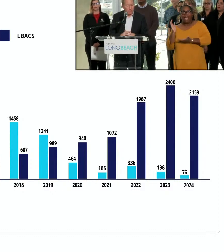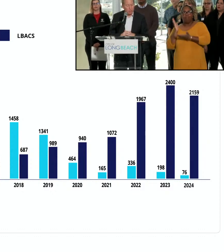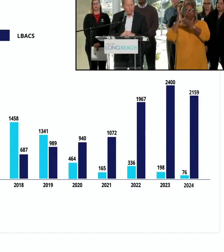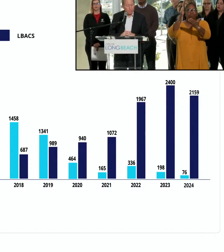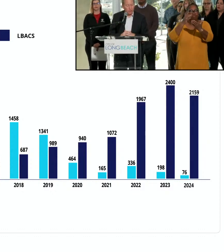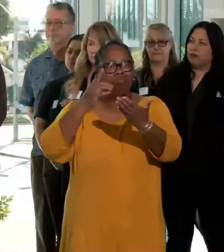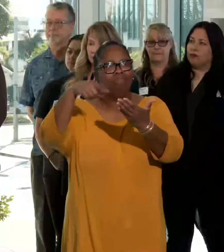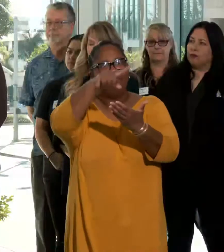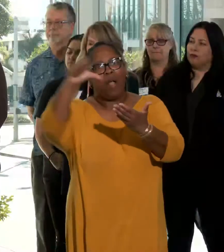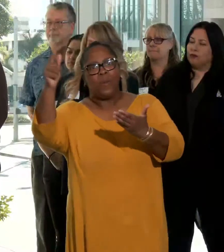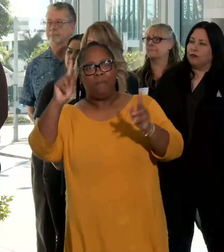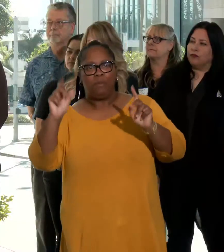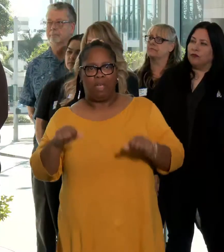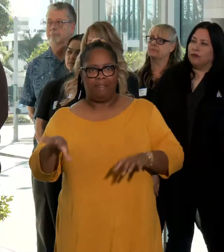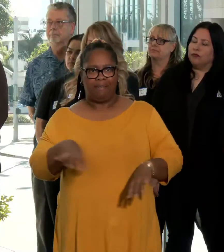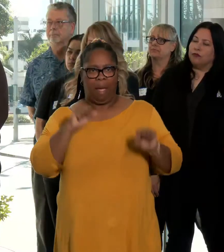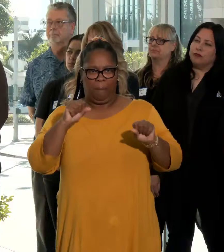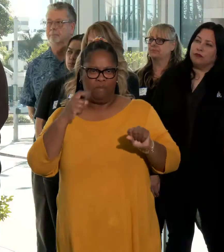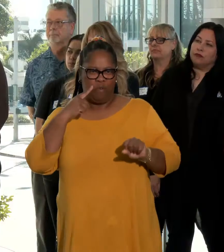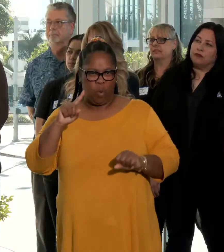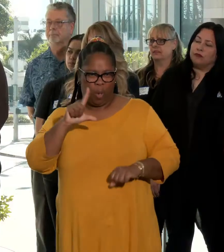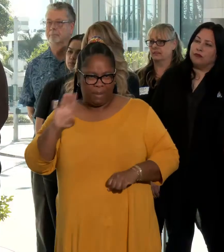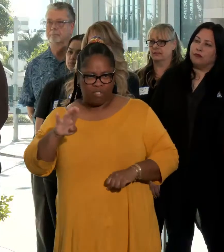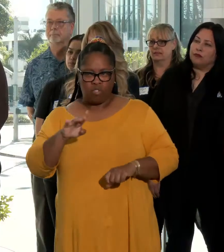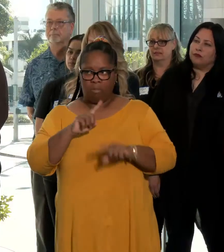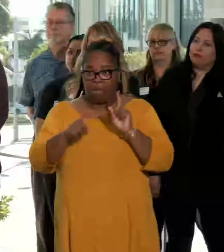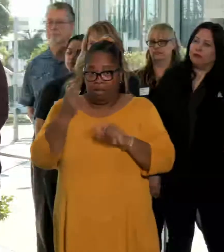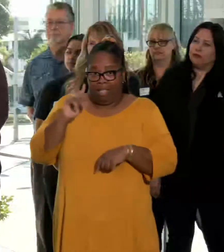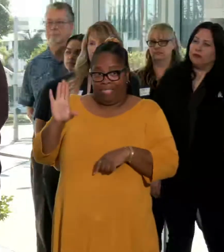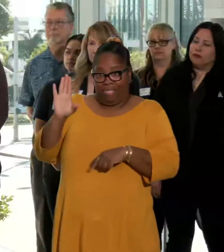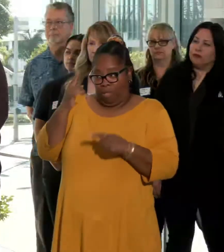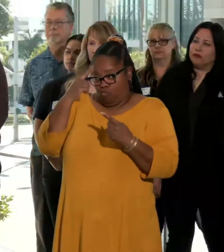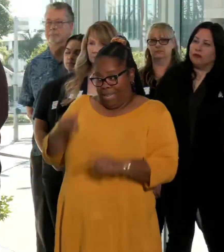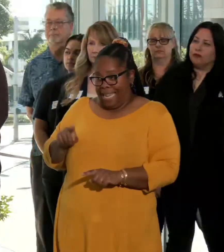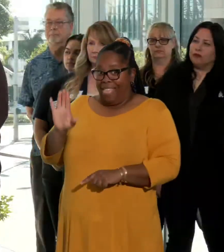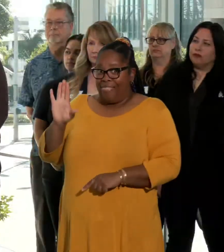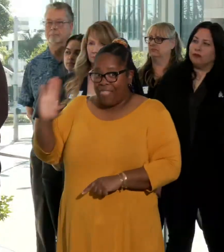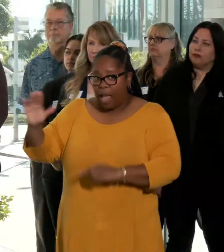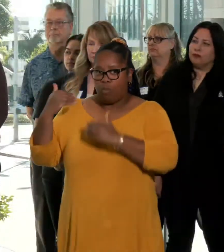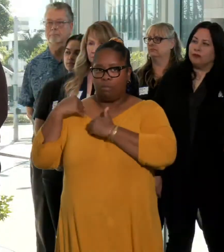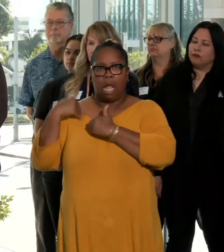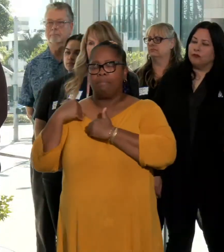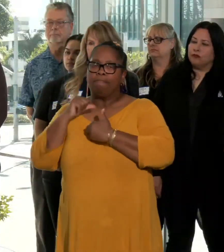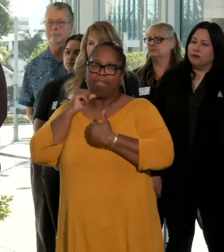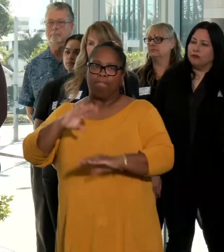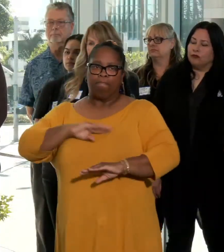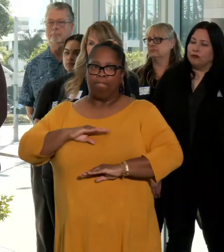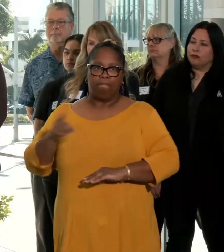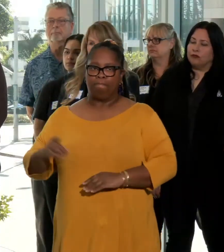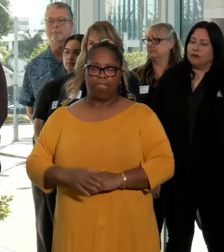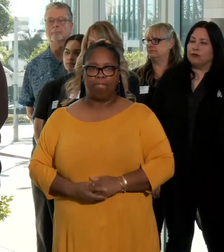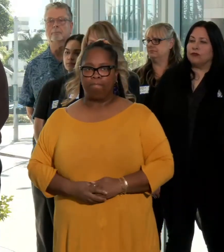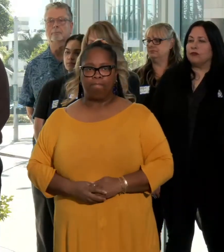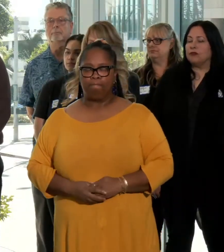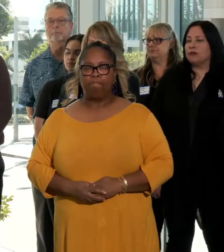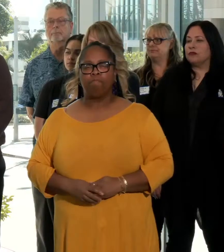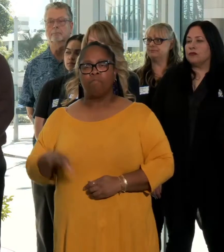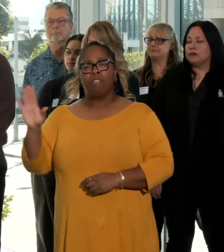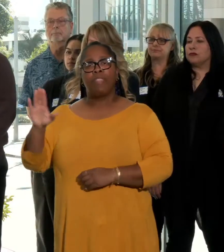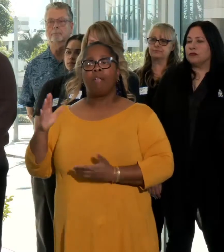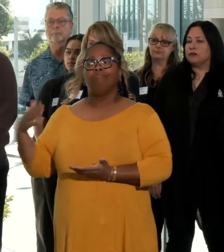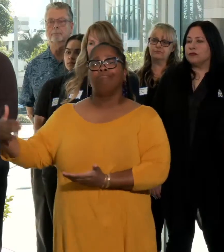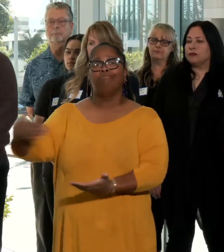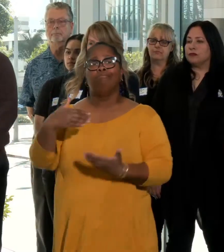here in Long Beach. But again, per our agreement, that was their primary responsibility that they were not fulfilling. Their decreased intakes